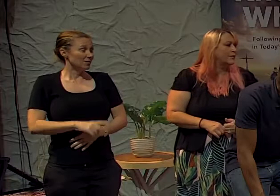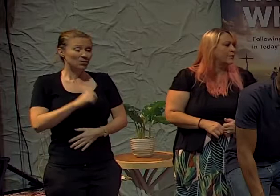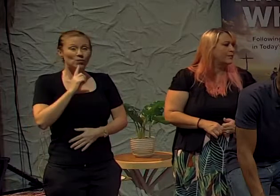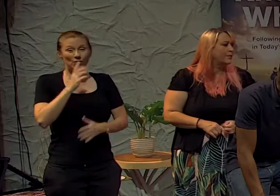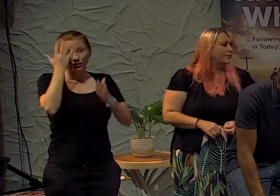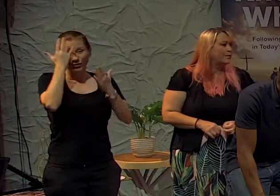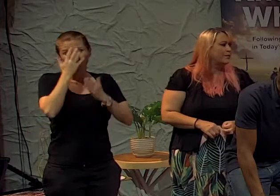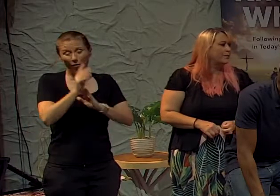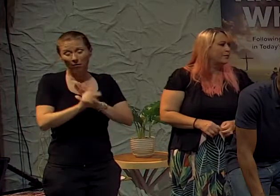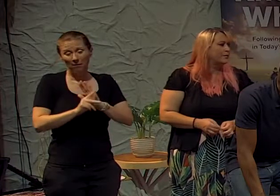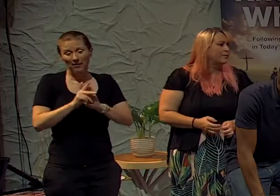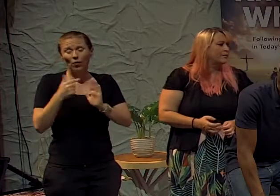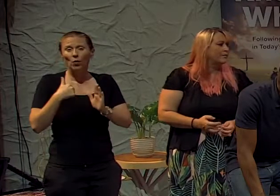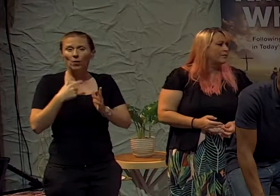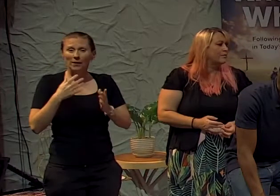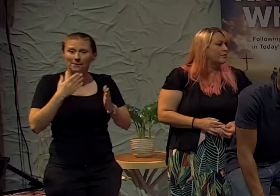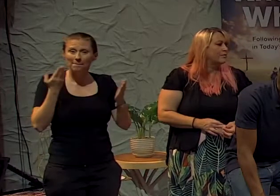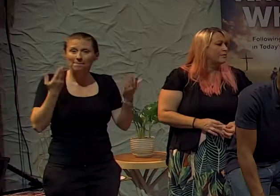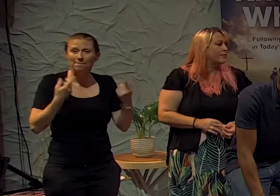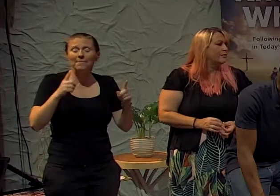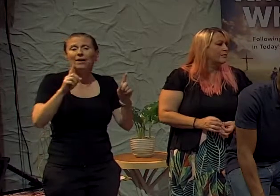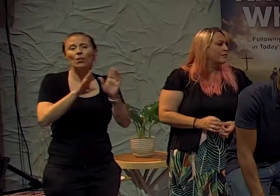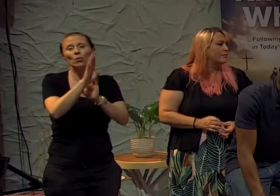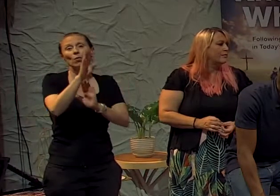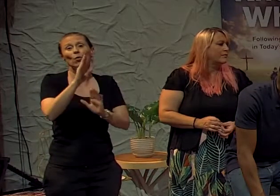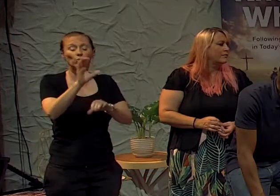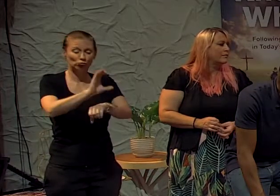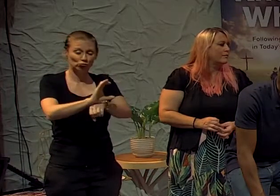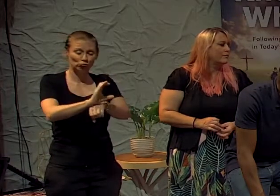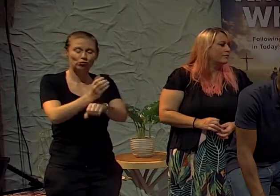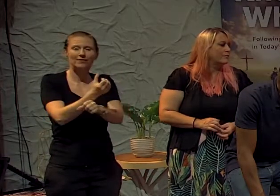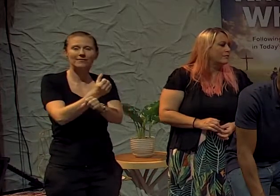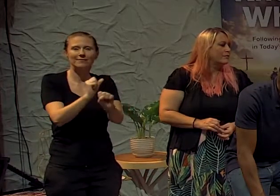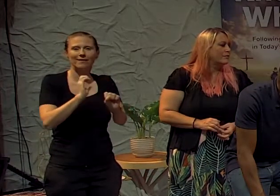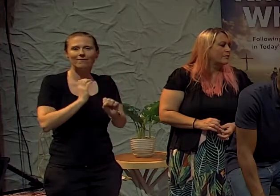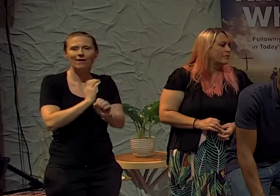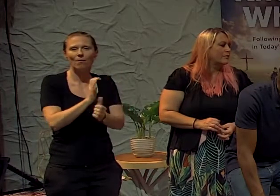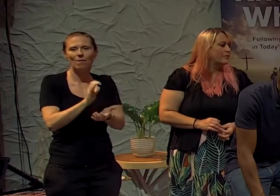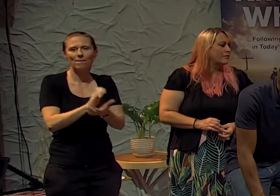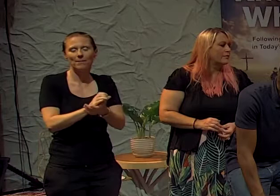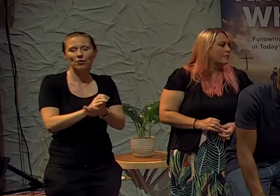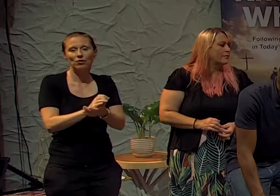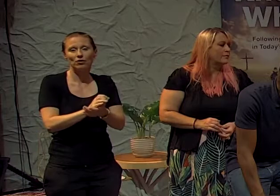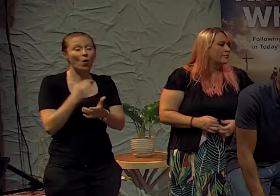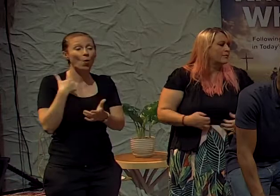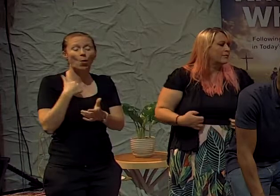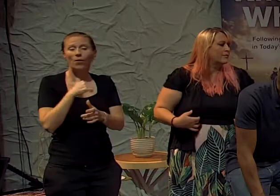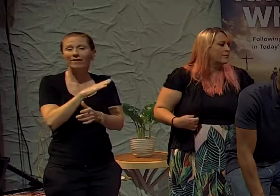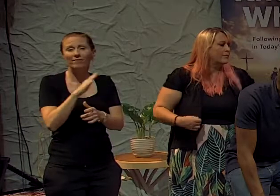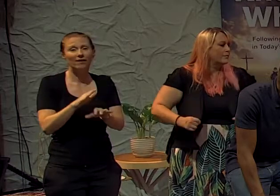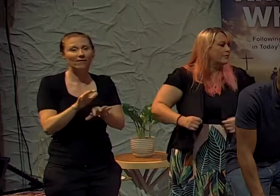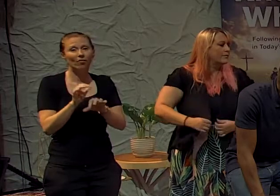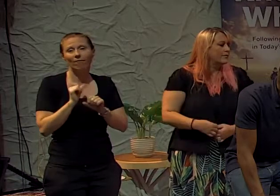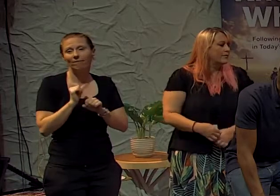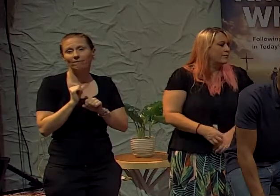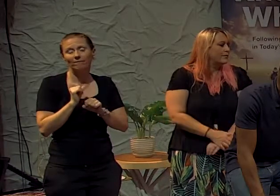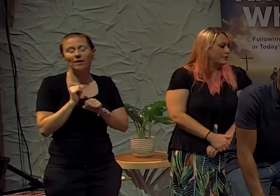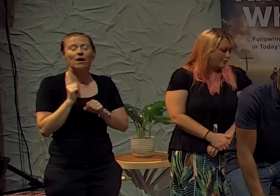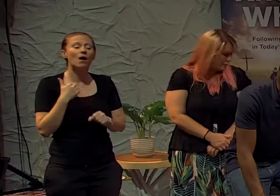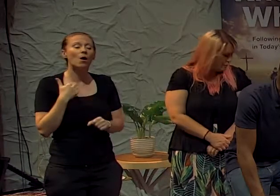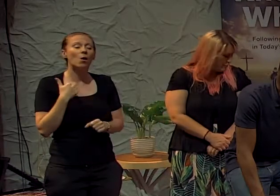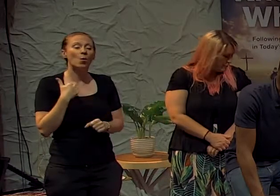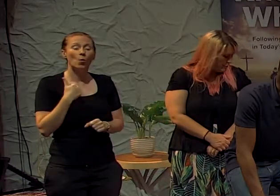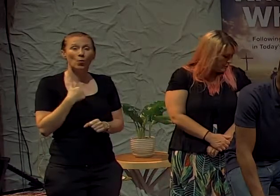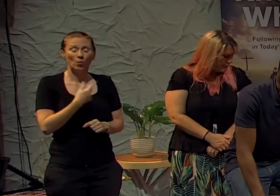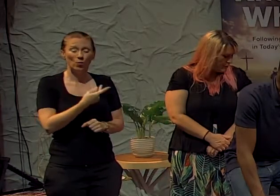dark period. We made it through it. The church saved our marriage, literally, and we've never left. And we've been in